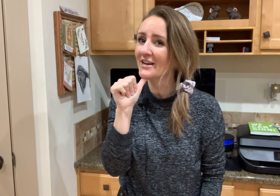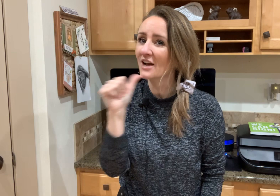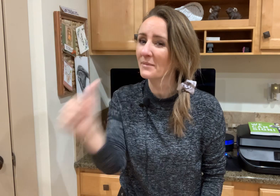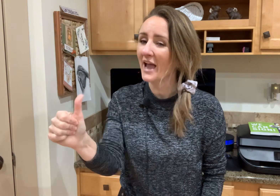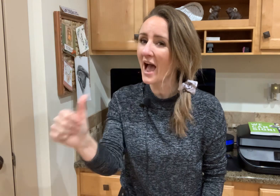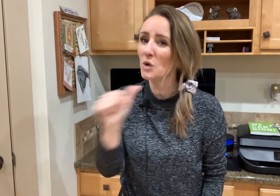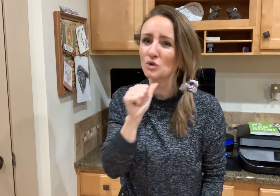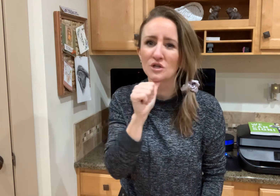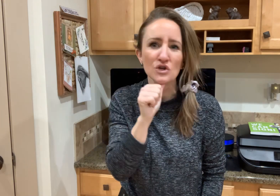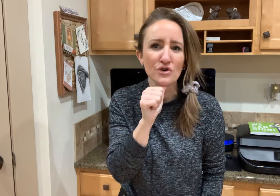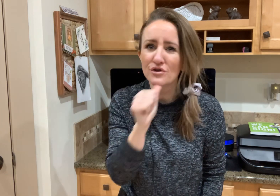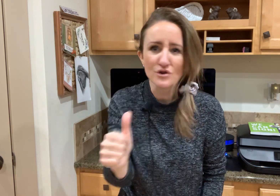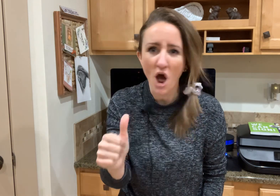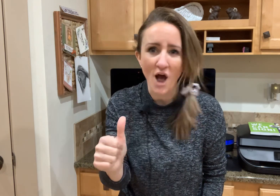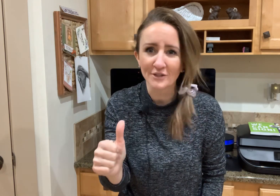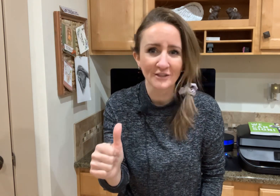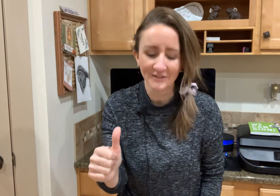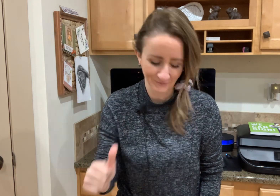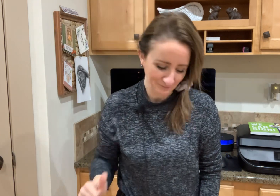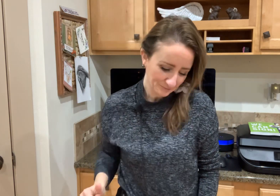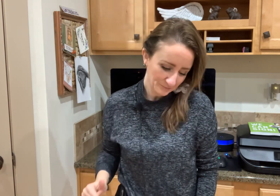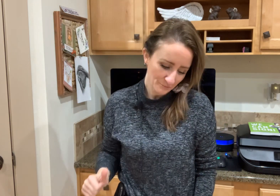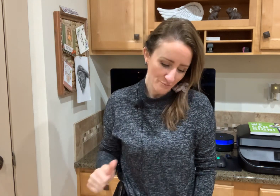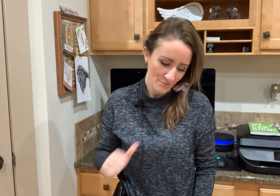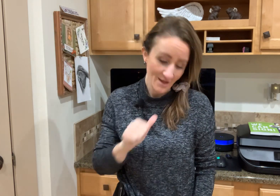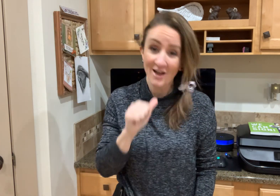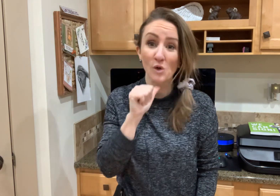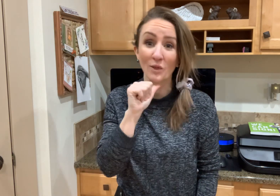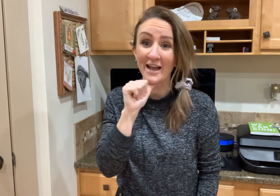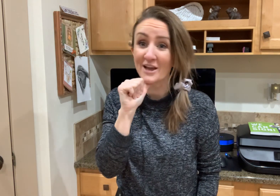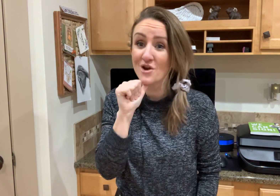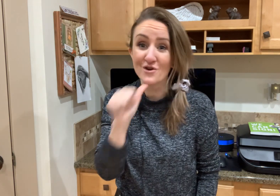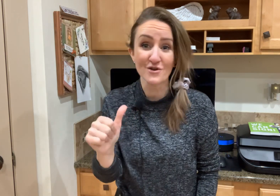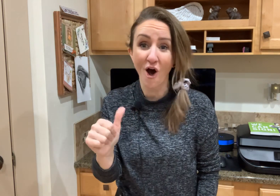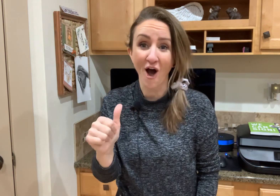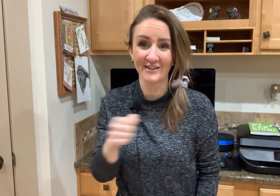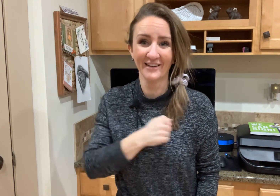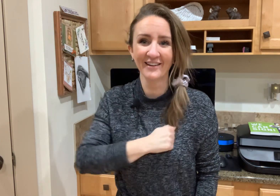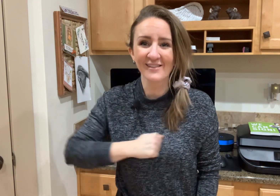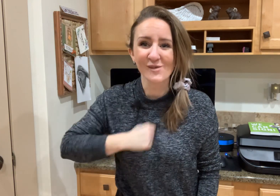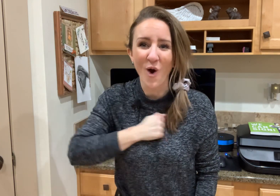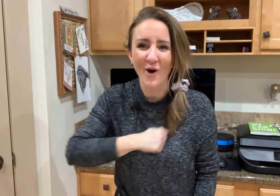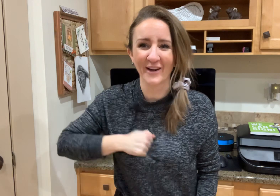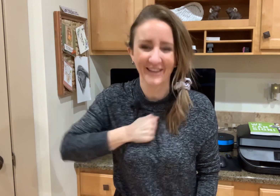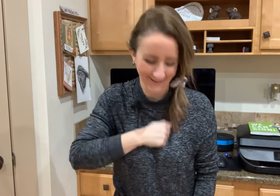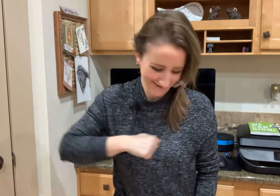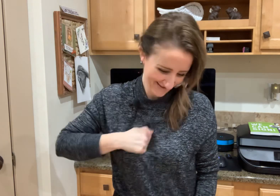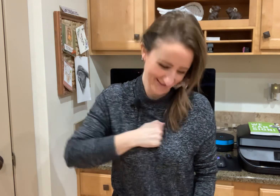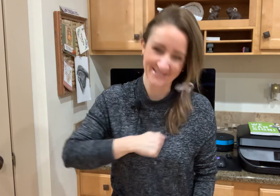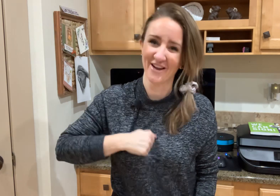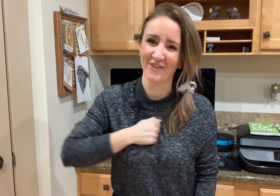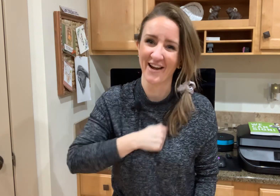coming out. Not. So like not. Sorry, that's not very